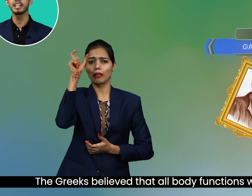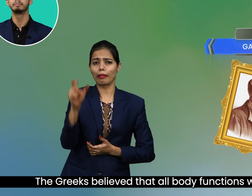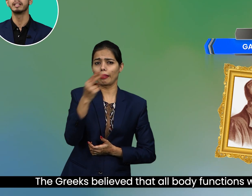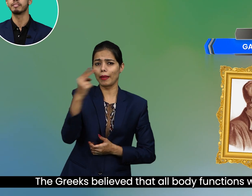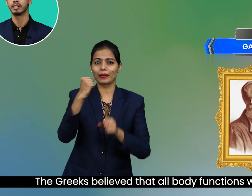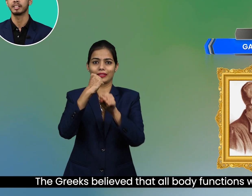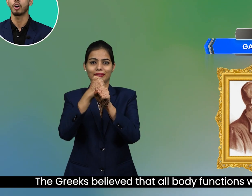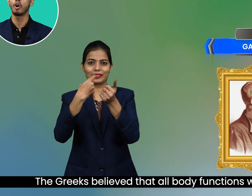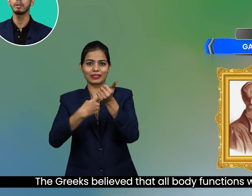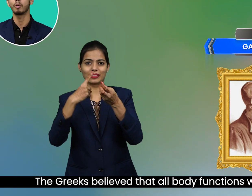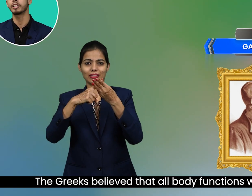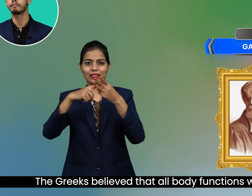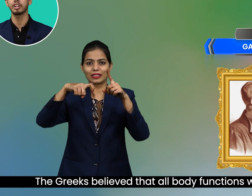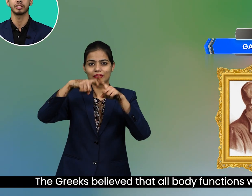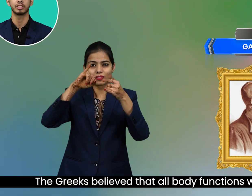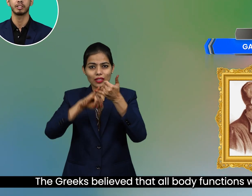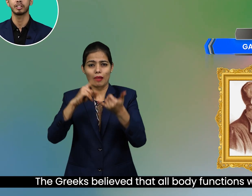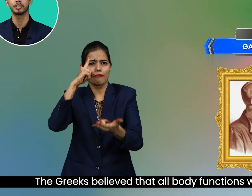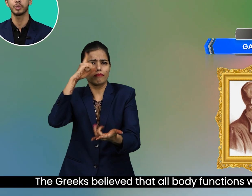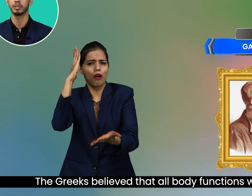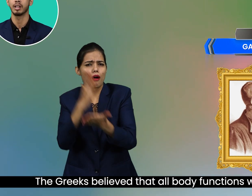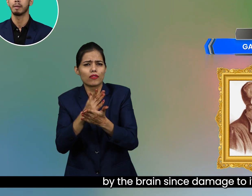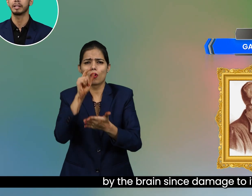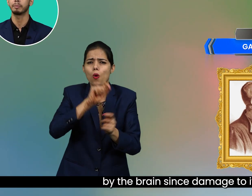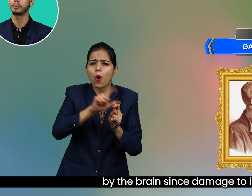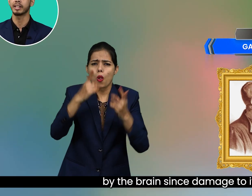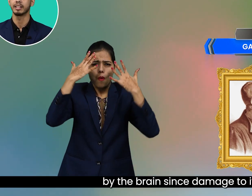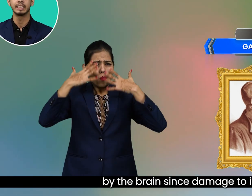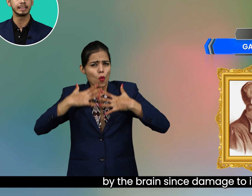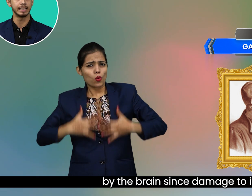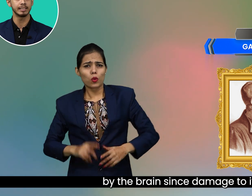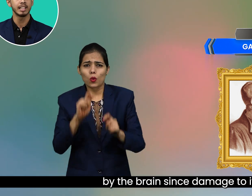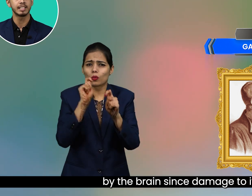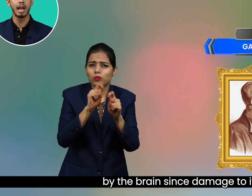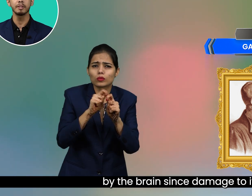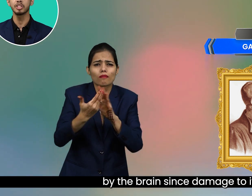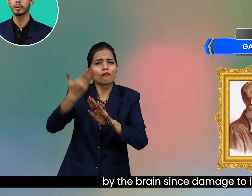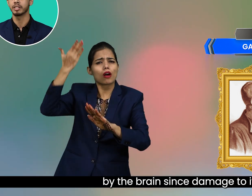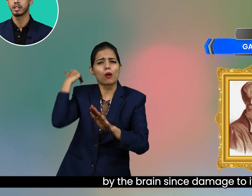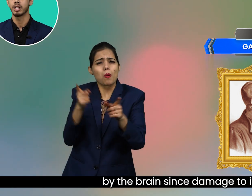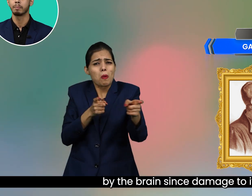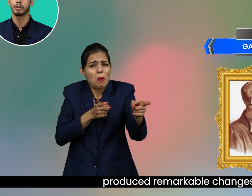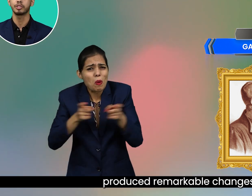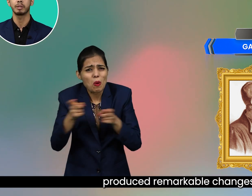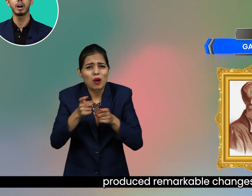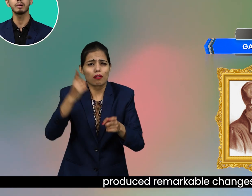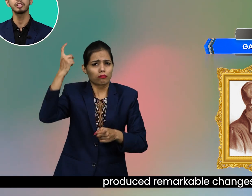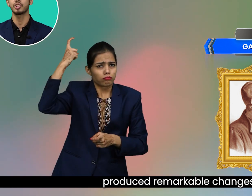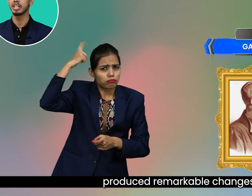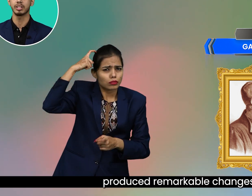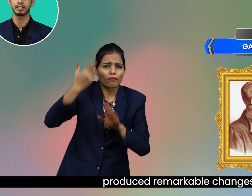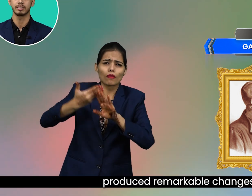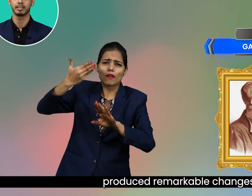The Greeks believed that all body functions were controlled by the brain, since damage to it produced